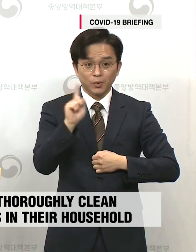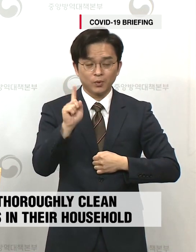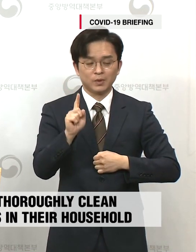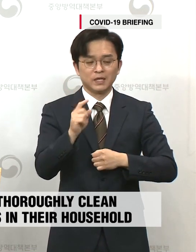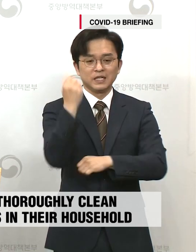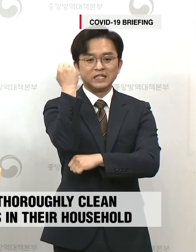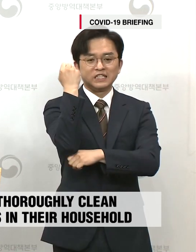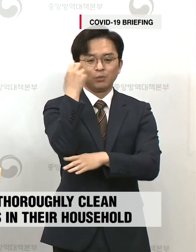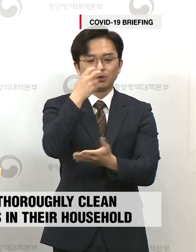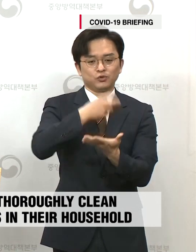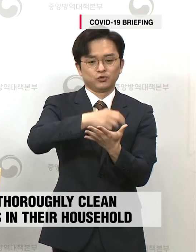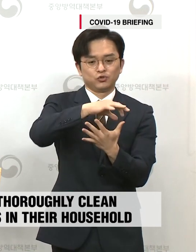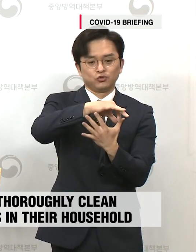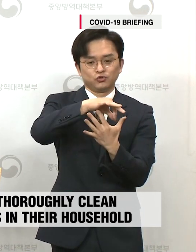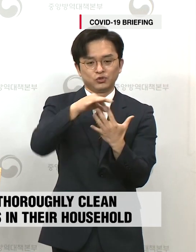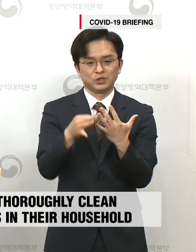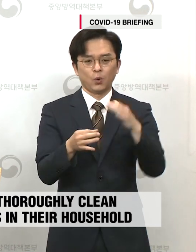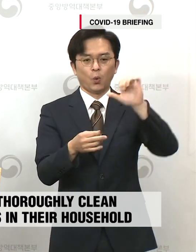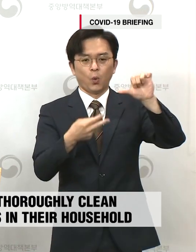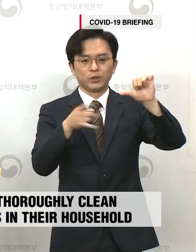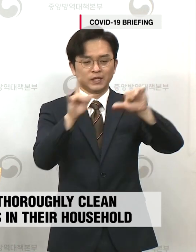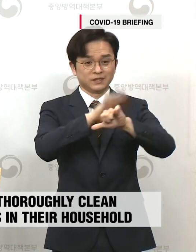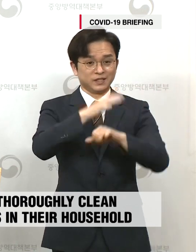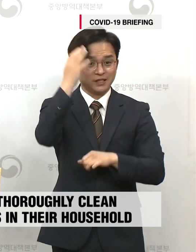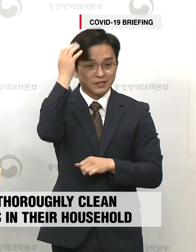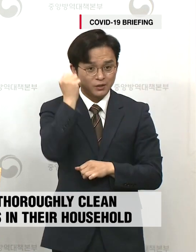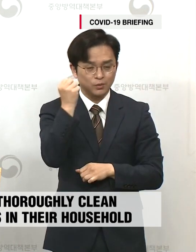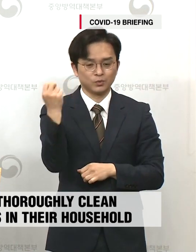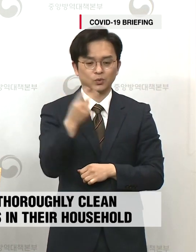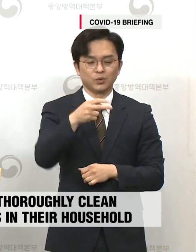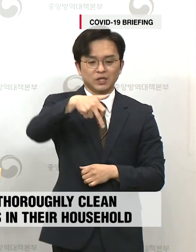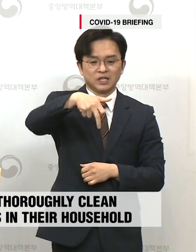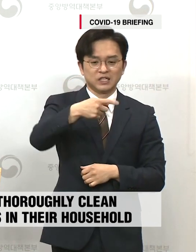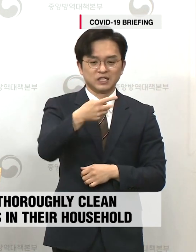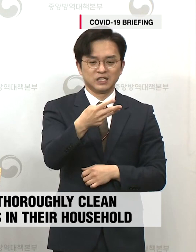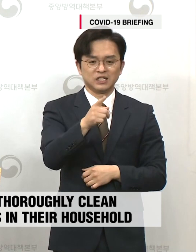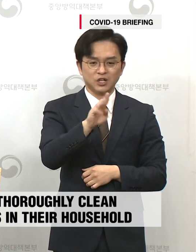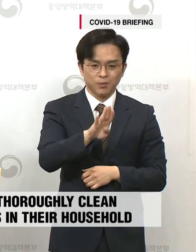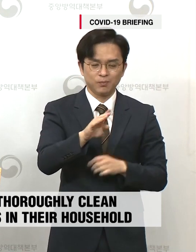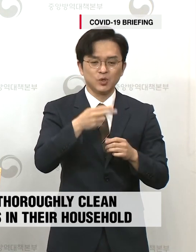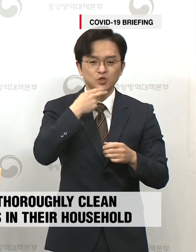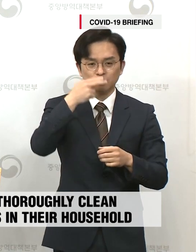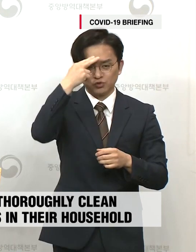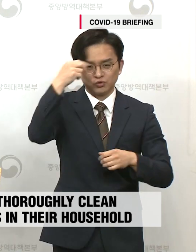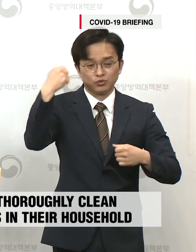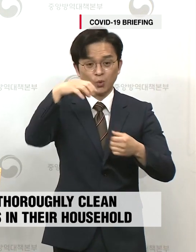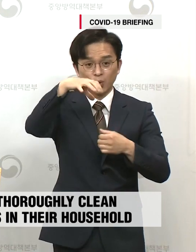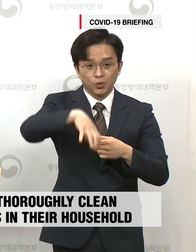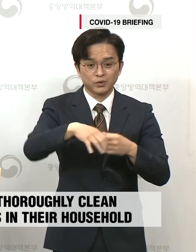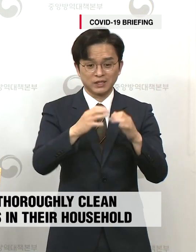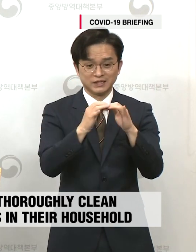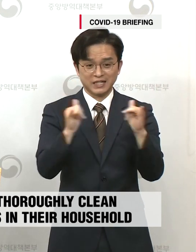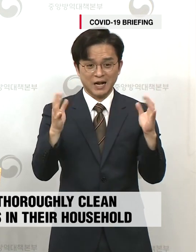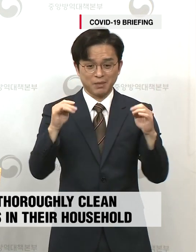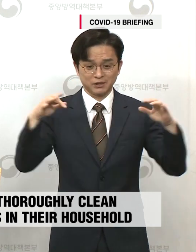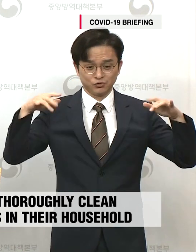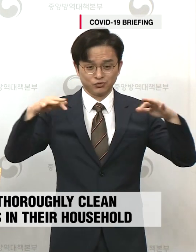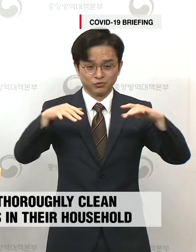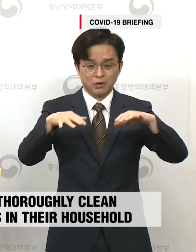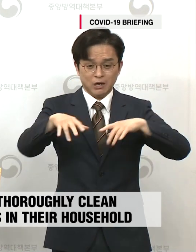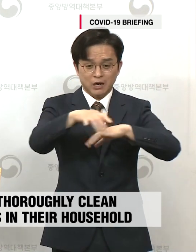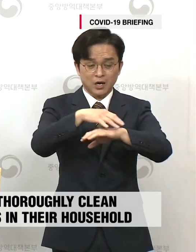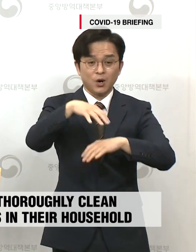for individuals, we highlight that they need to follow the five basic infection prevention rules for everyone that we